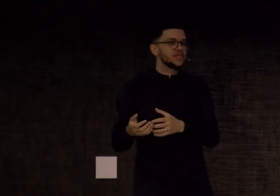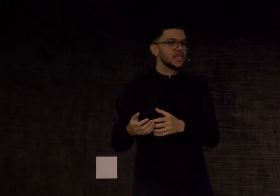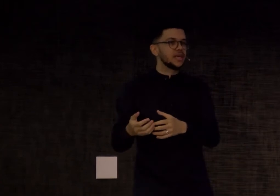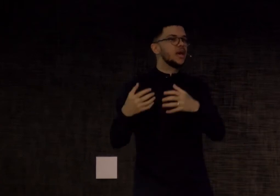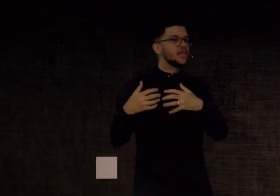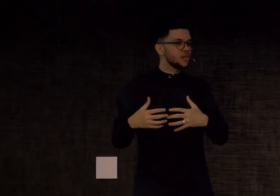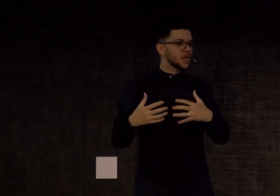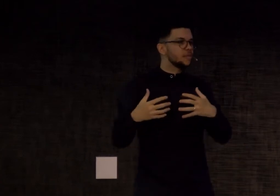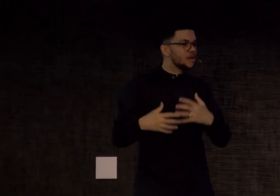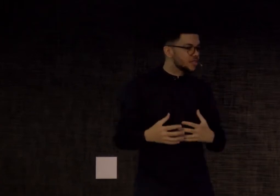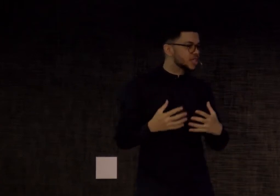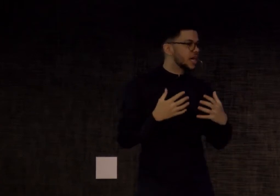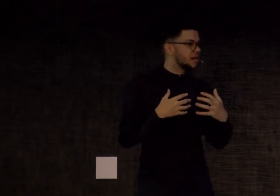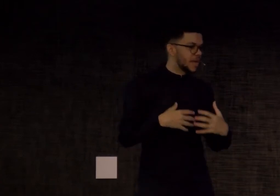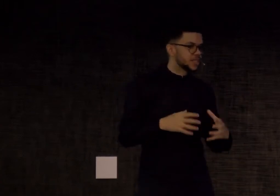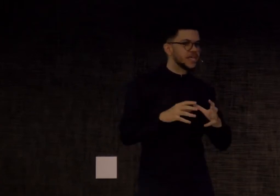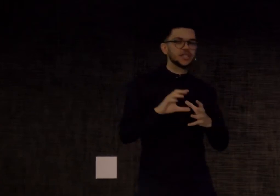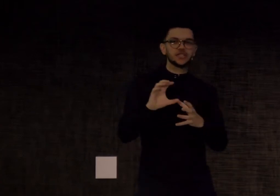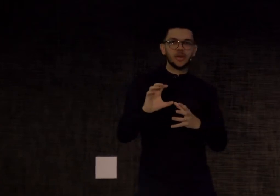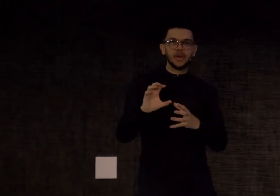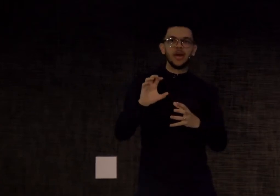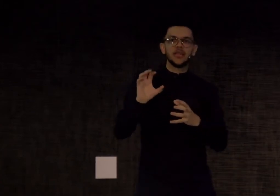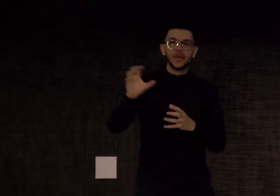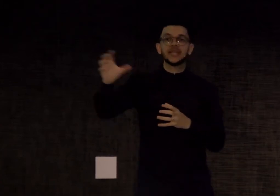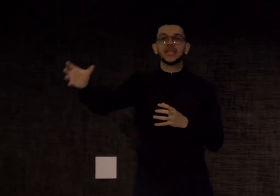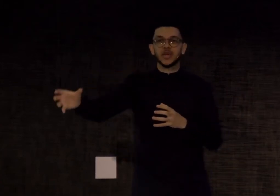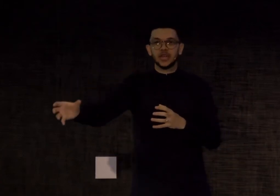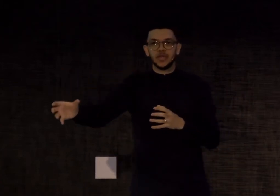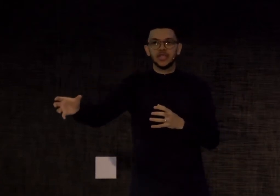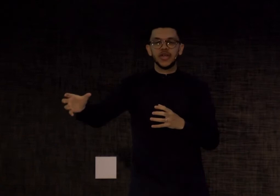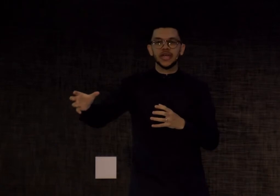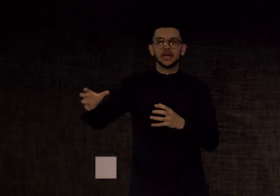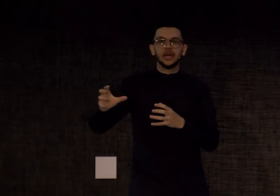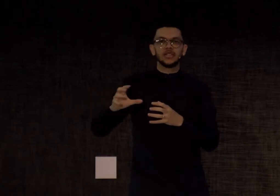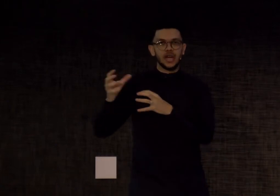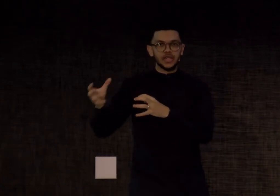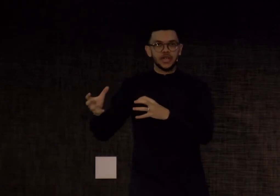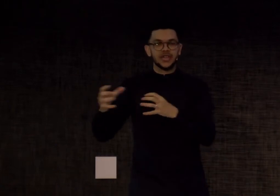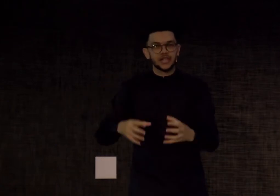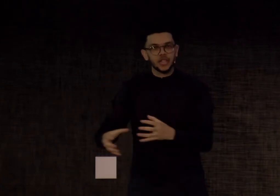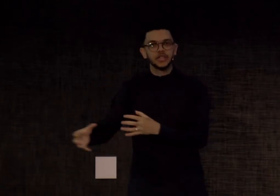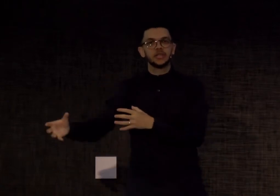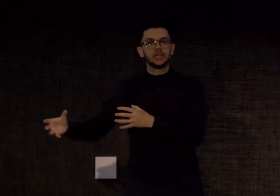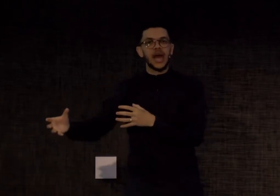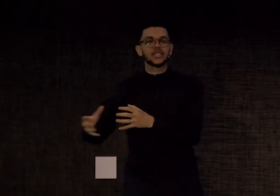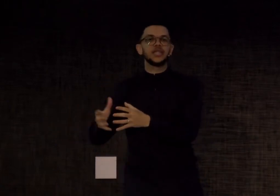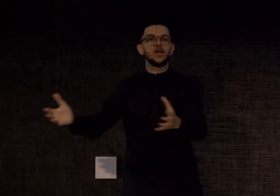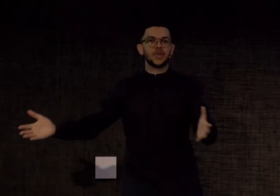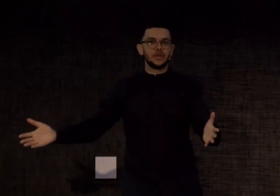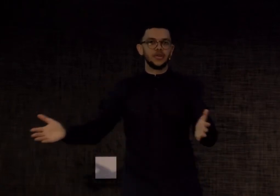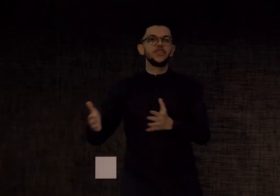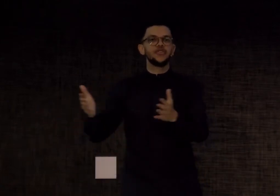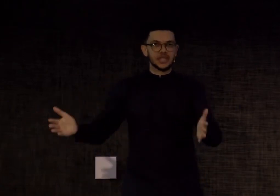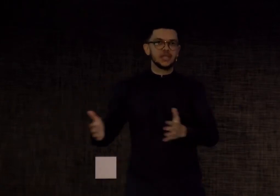to fill in, then we impoverish our imaginations from the big things we could be doing structurally that could actually